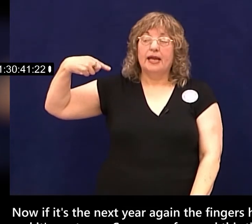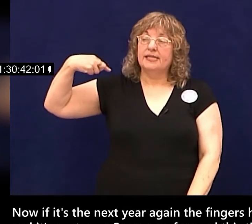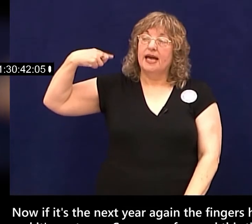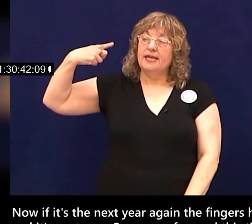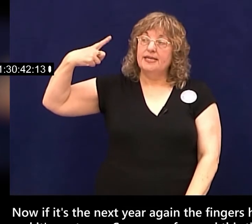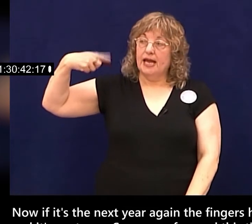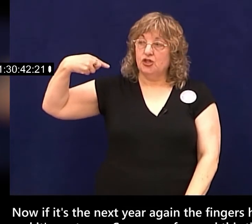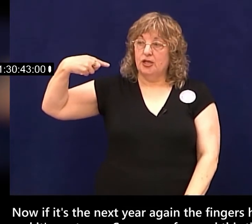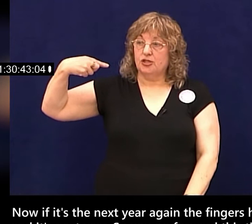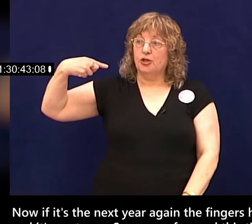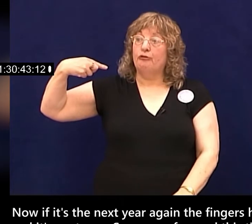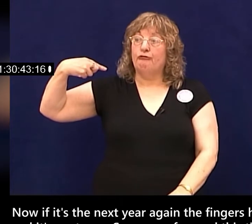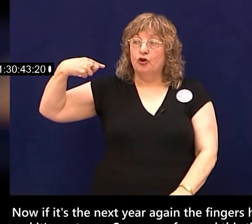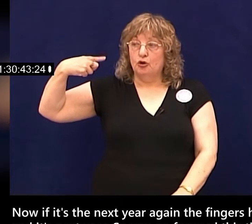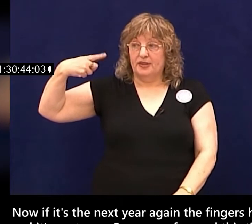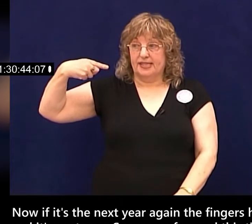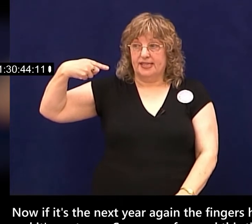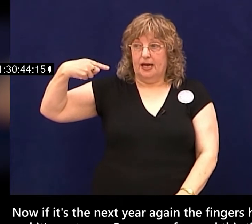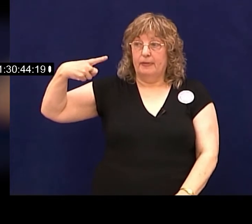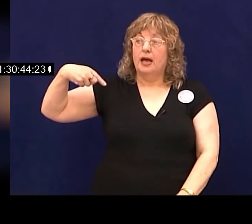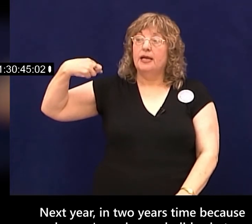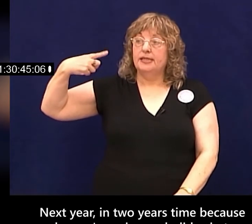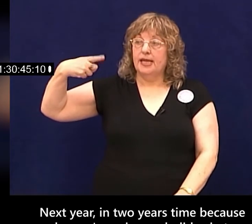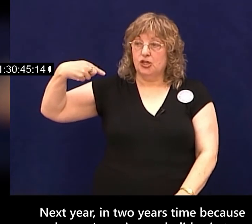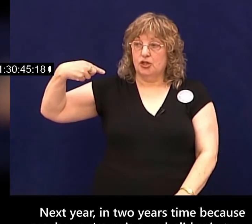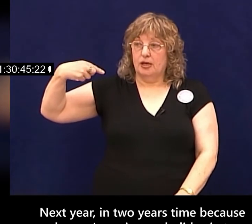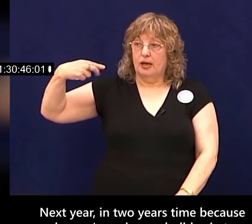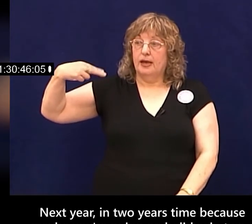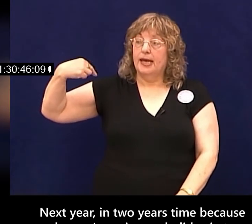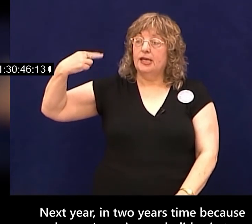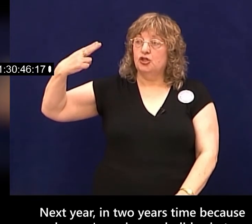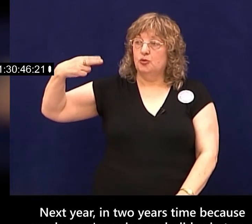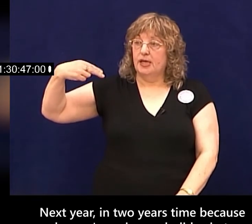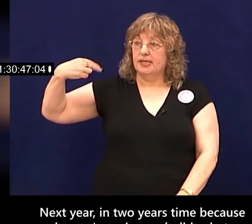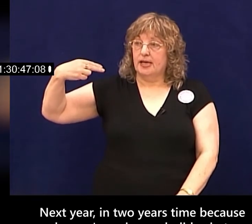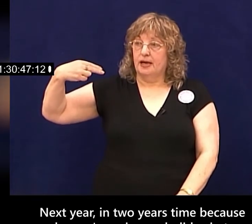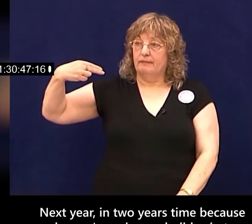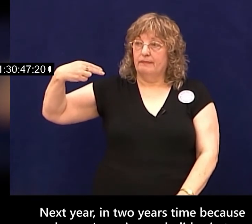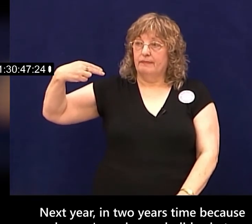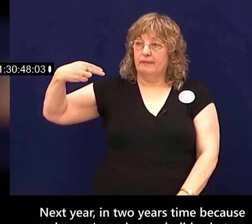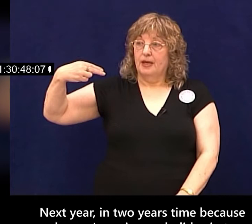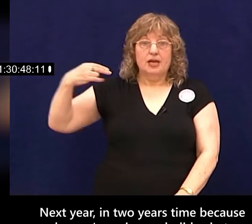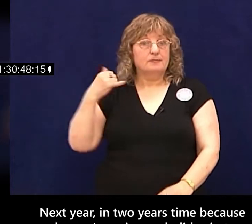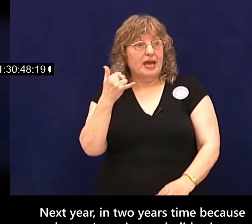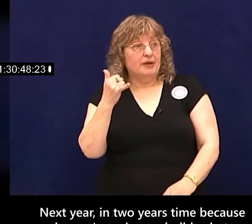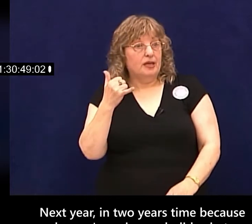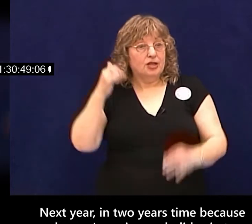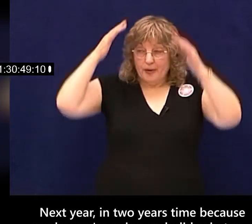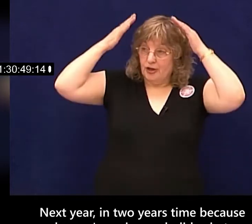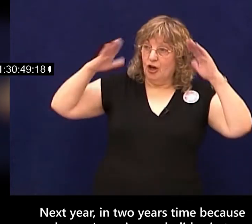it's next year. So you go forward this time, next year, in 2 years' time. Because maybe you're going on